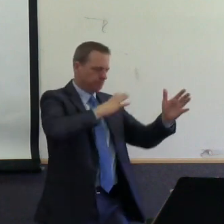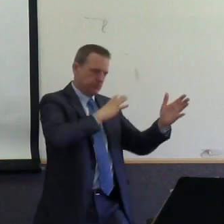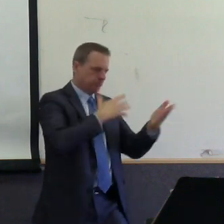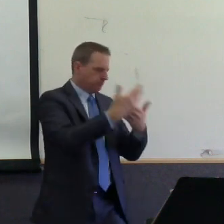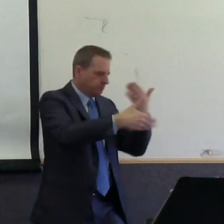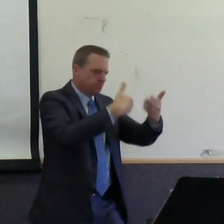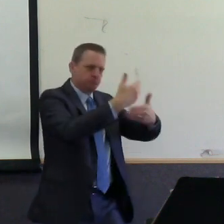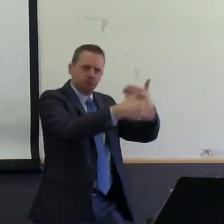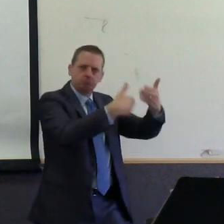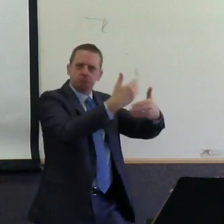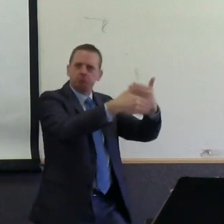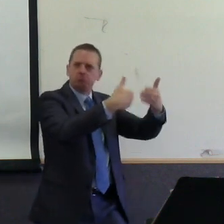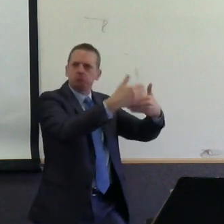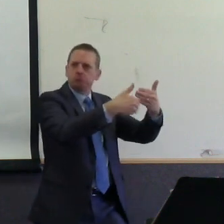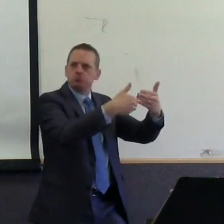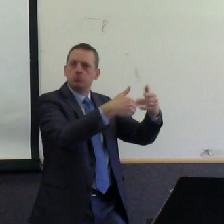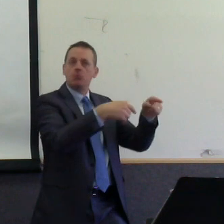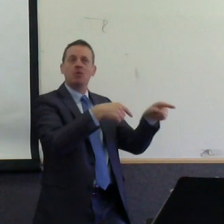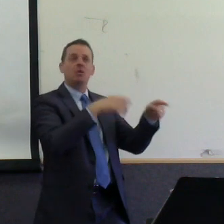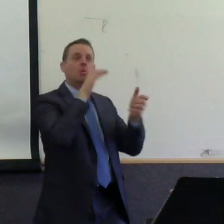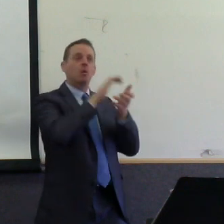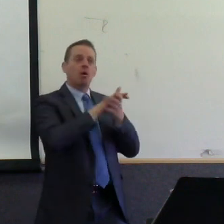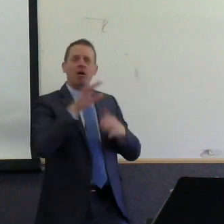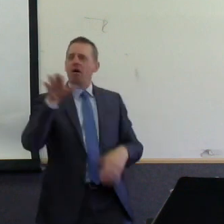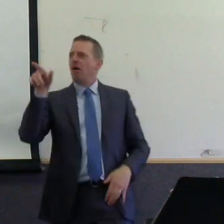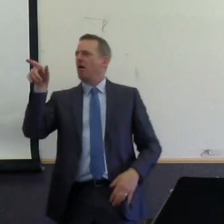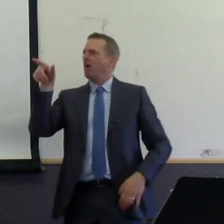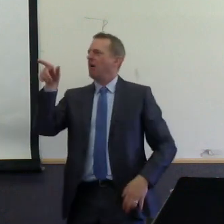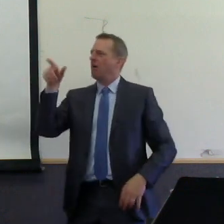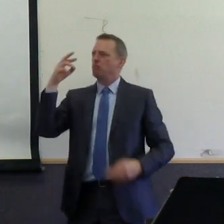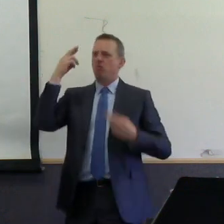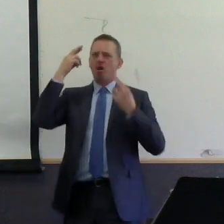So the husband continued supporting her, and the wife